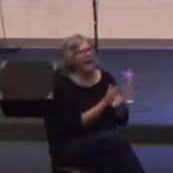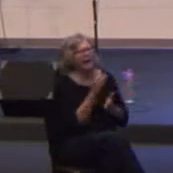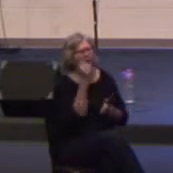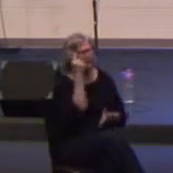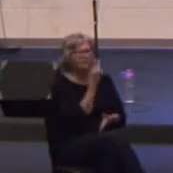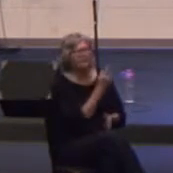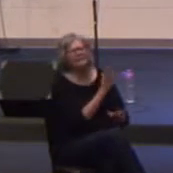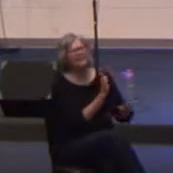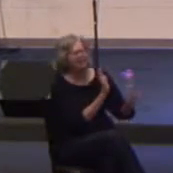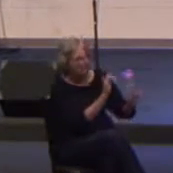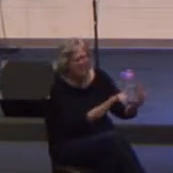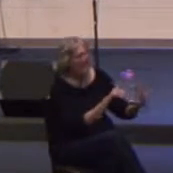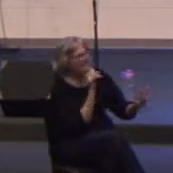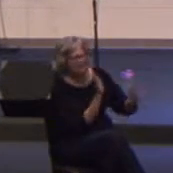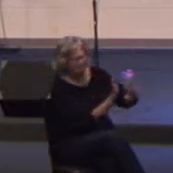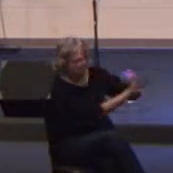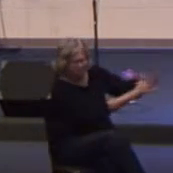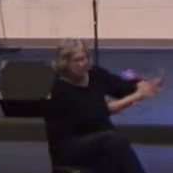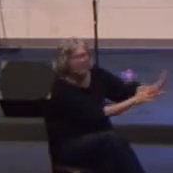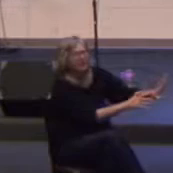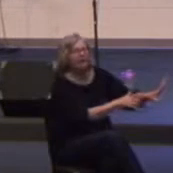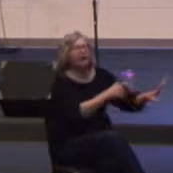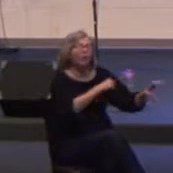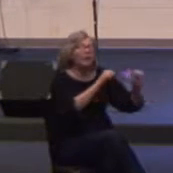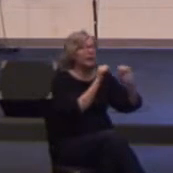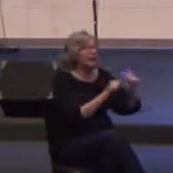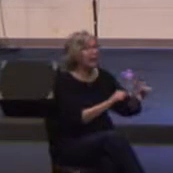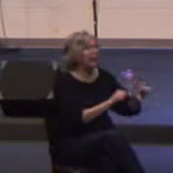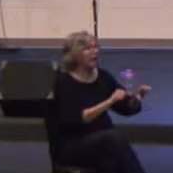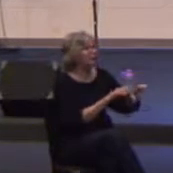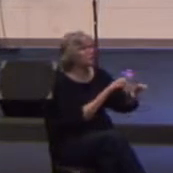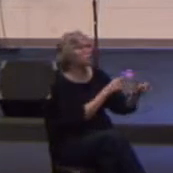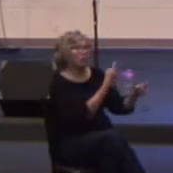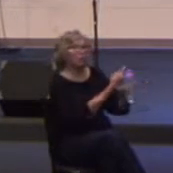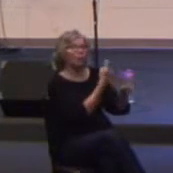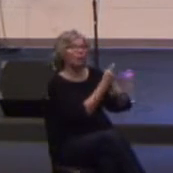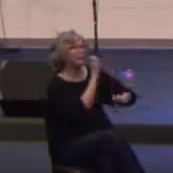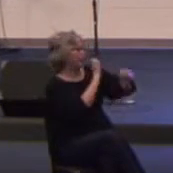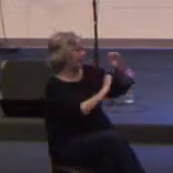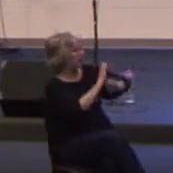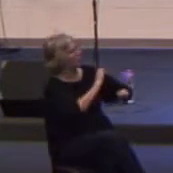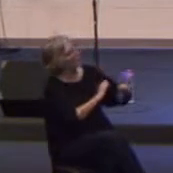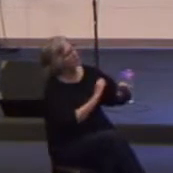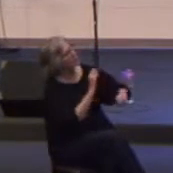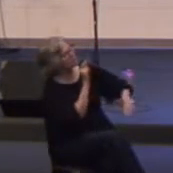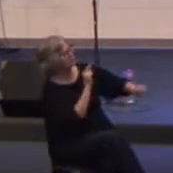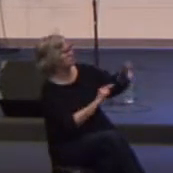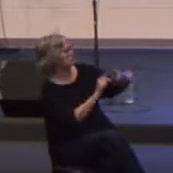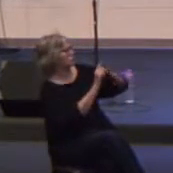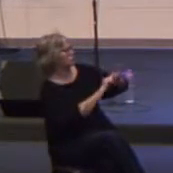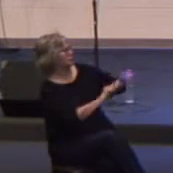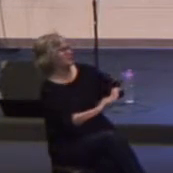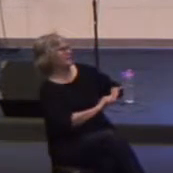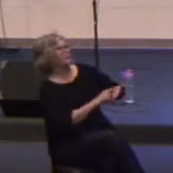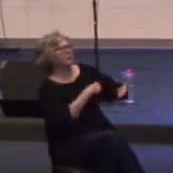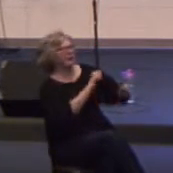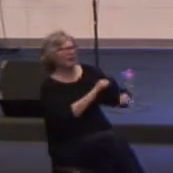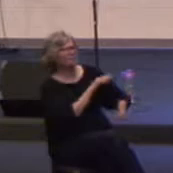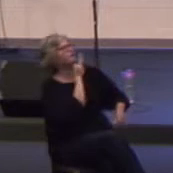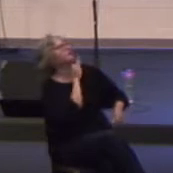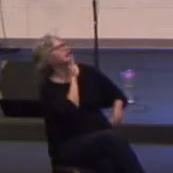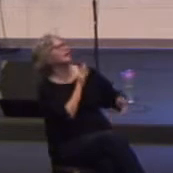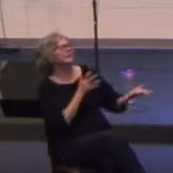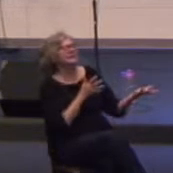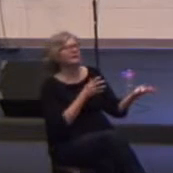what does. I'm not talking about any of that. See, because we can do appropriate evaluation or critique. We can get frustrated about things. We can